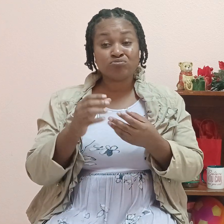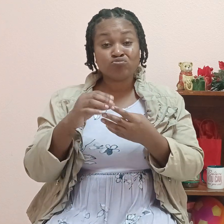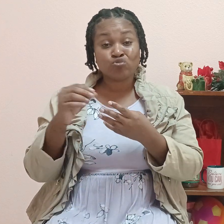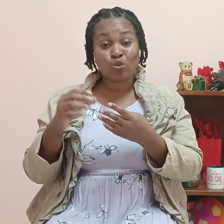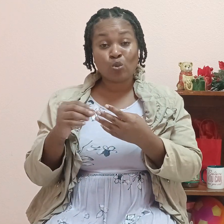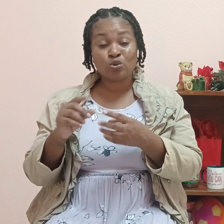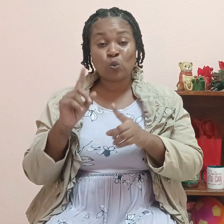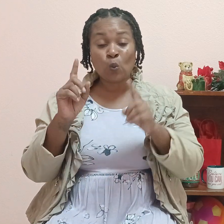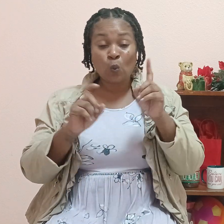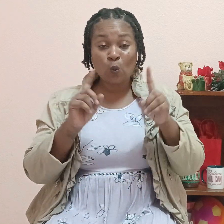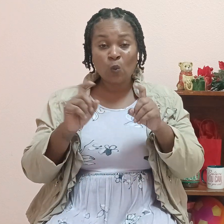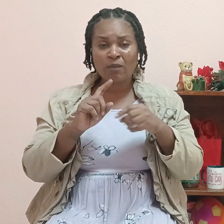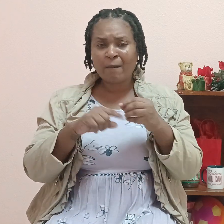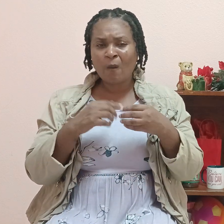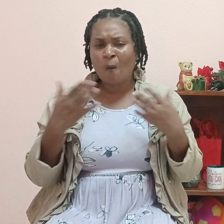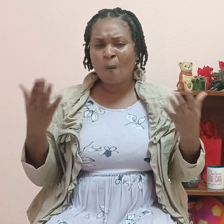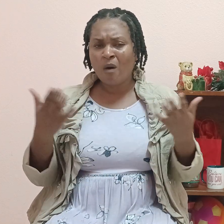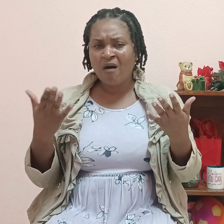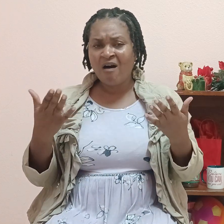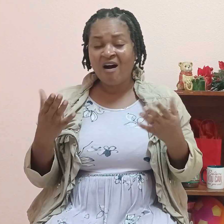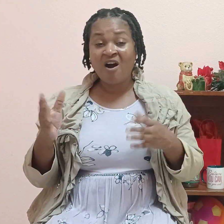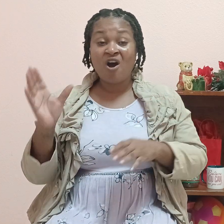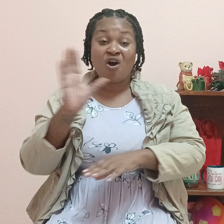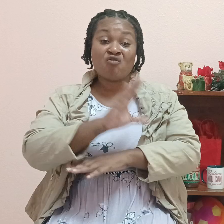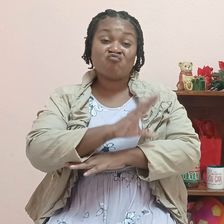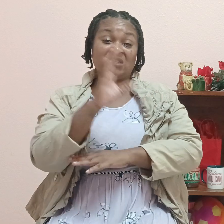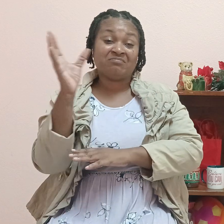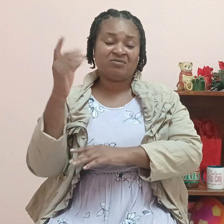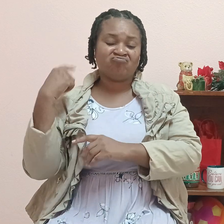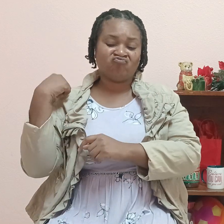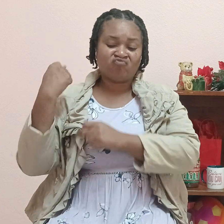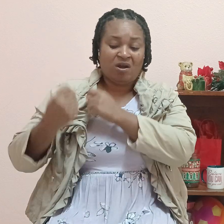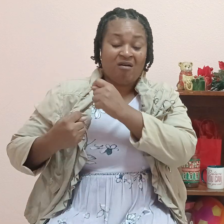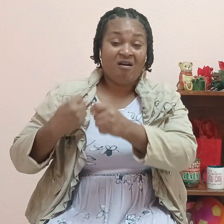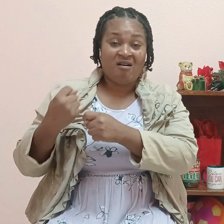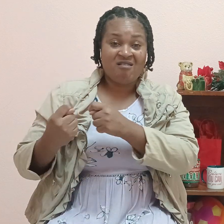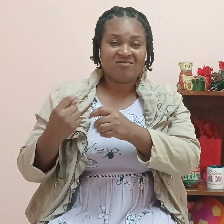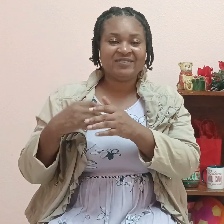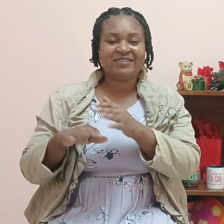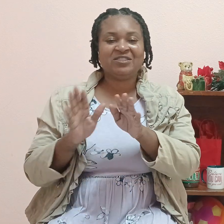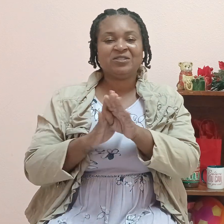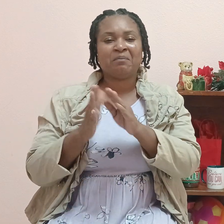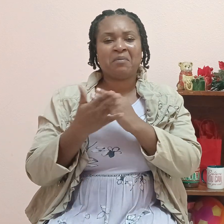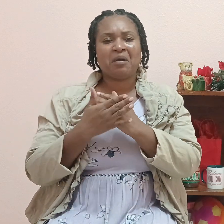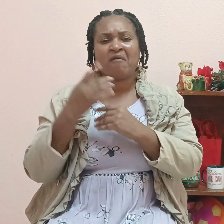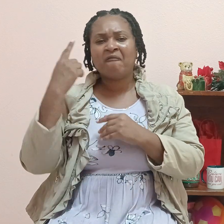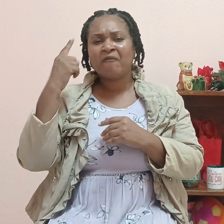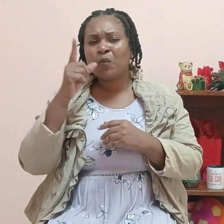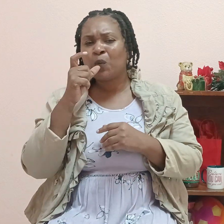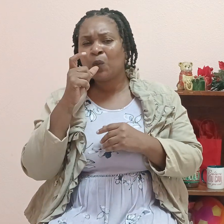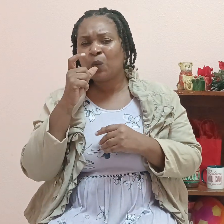about Christmas traditions in Jamaica for teens.